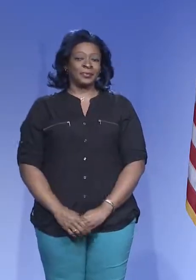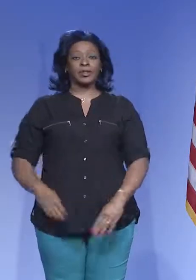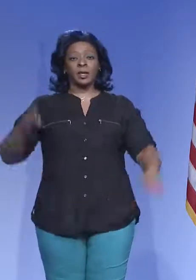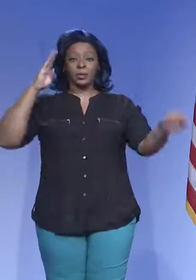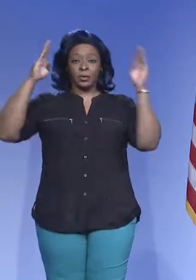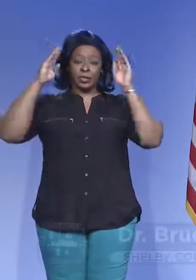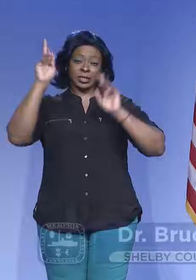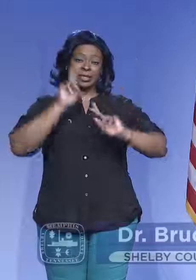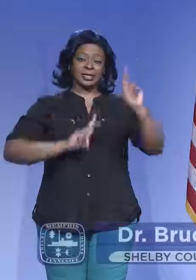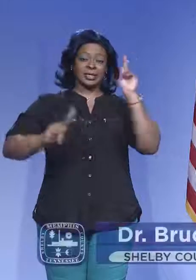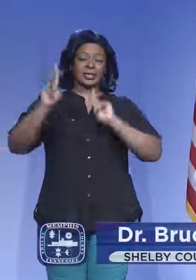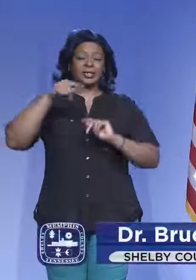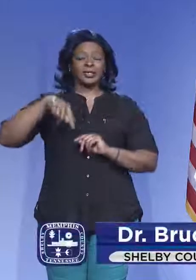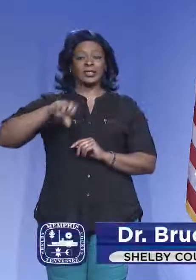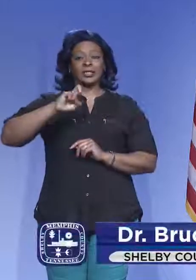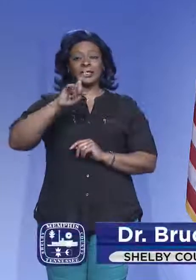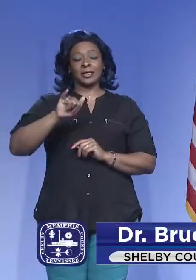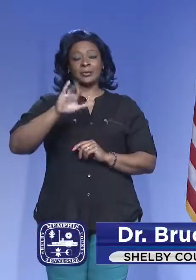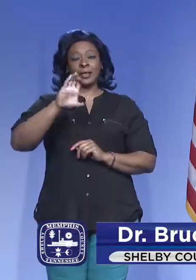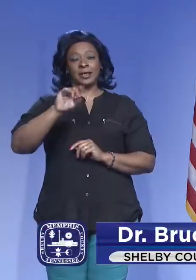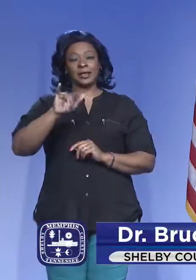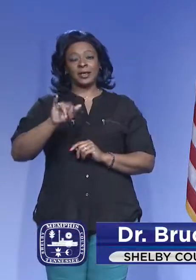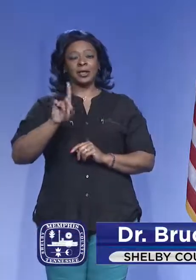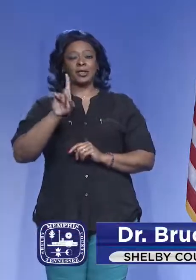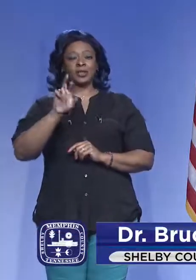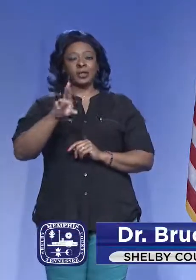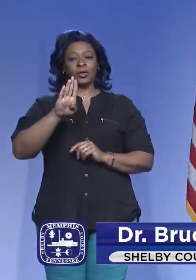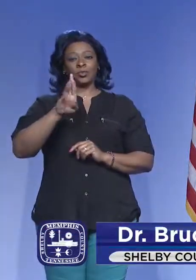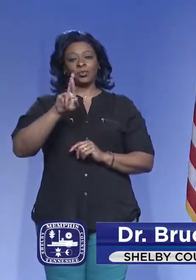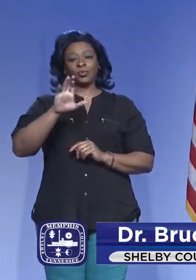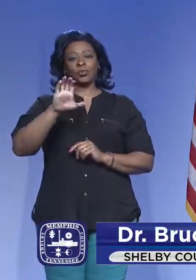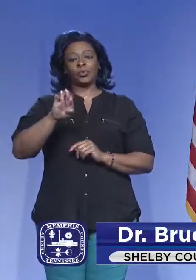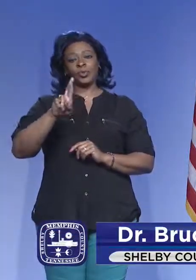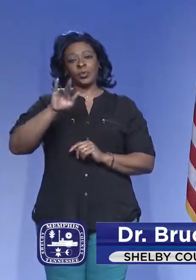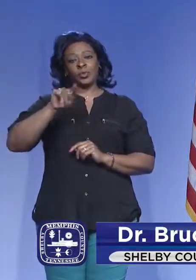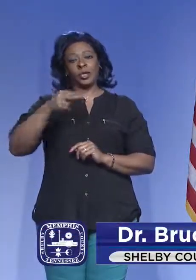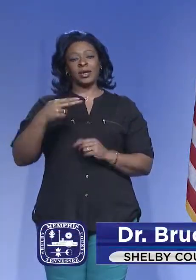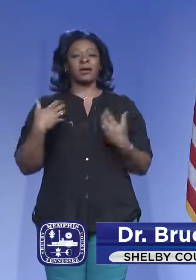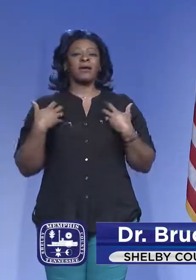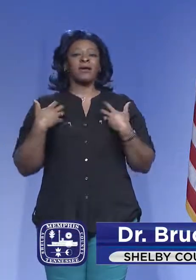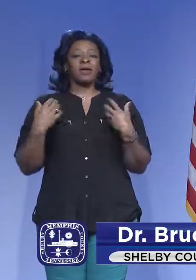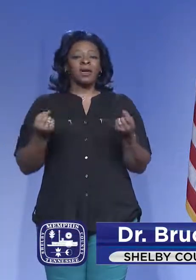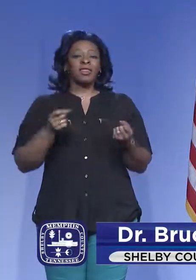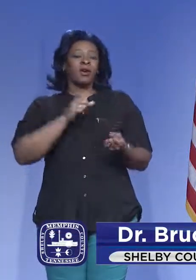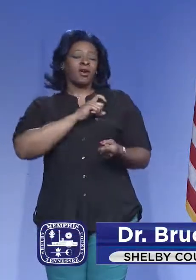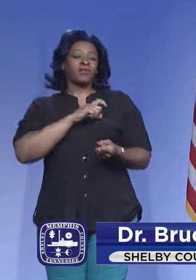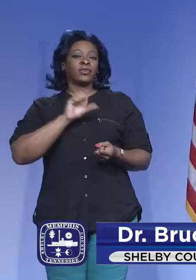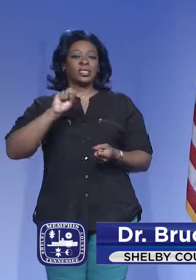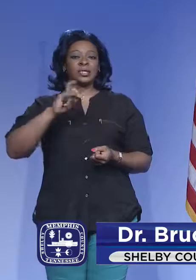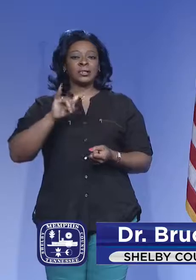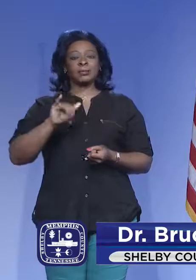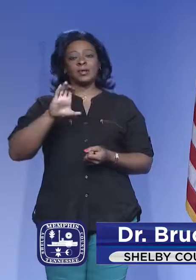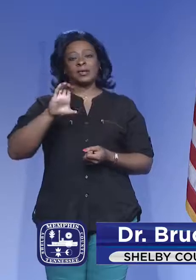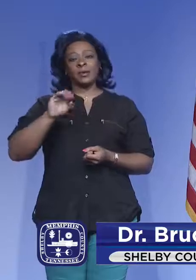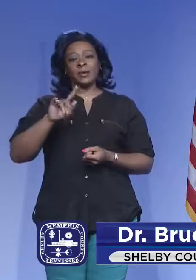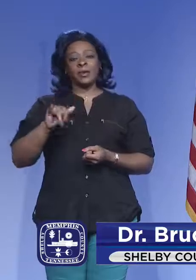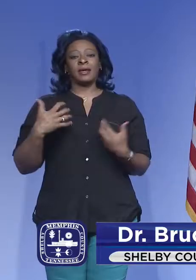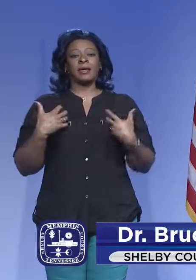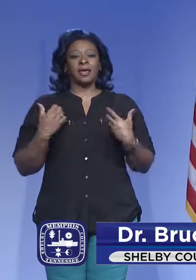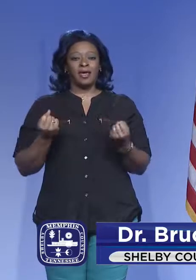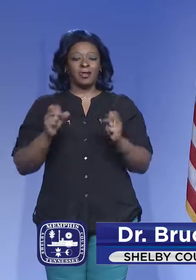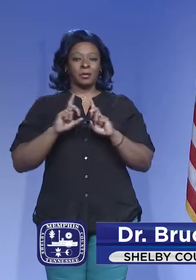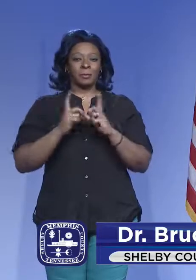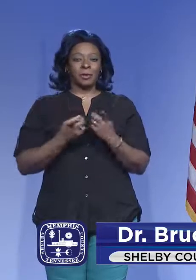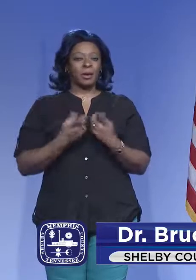Greetings, fellow citizens of Shelby County. I'm Dr. Bruce Randolph, the health officer for Shelby County Health Department. I'd